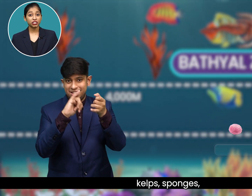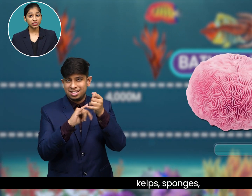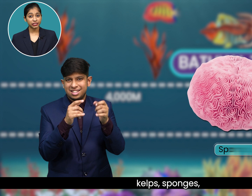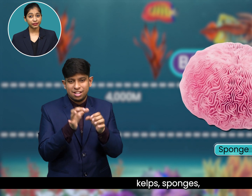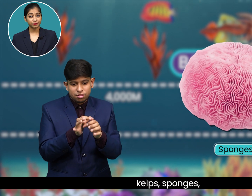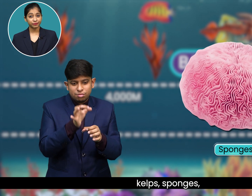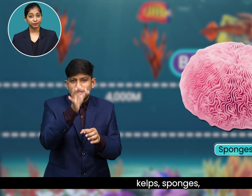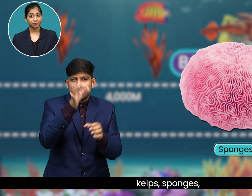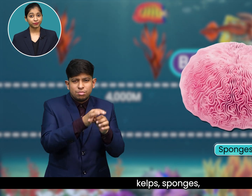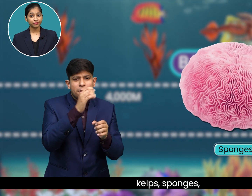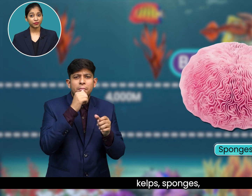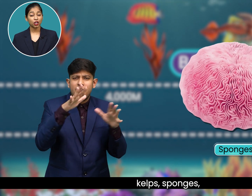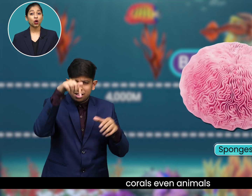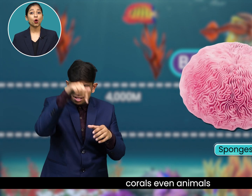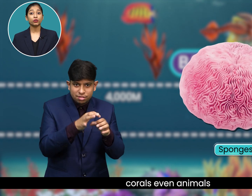sponges,